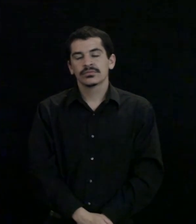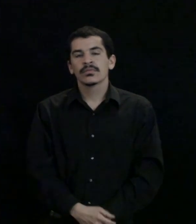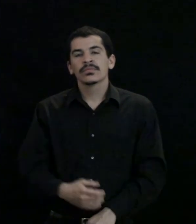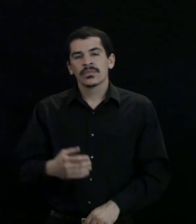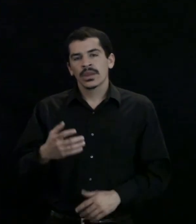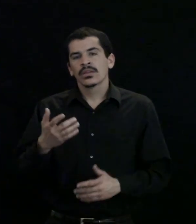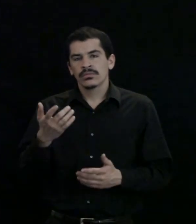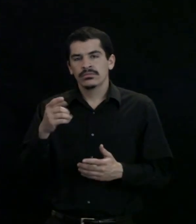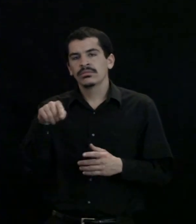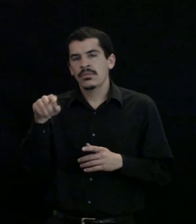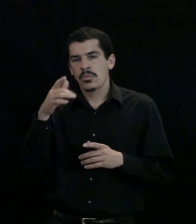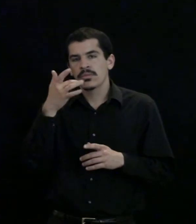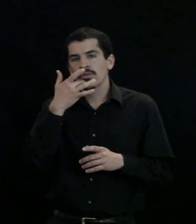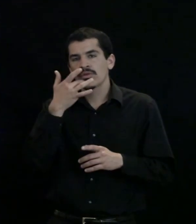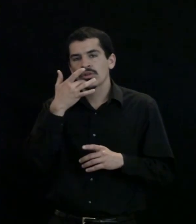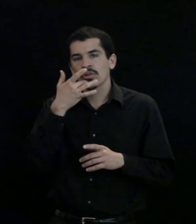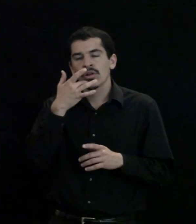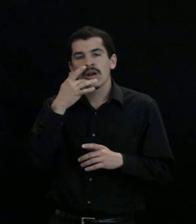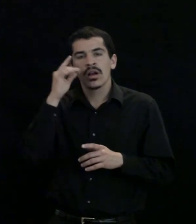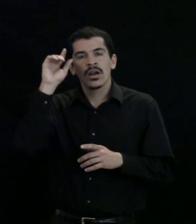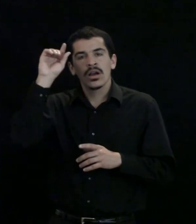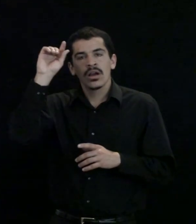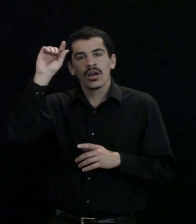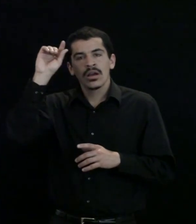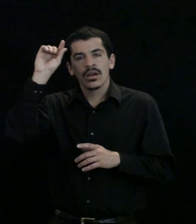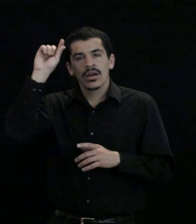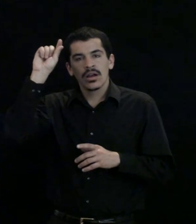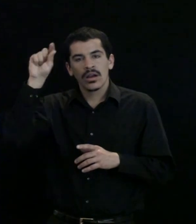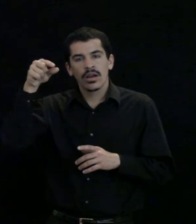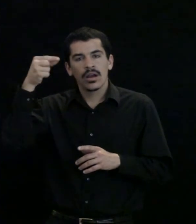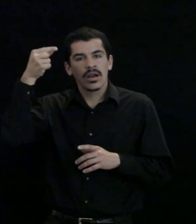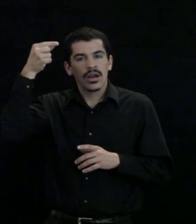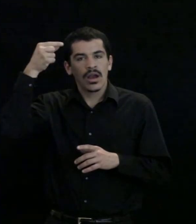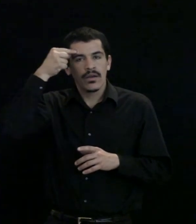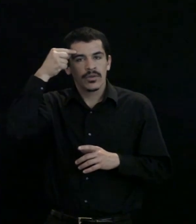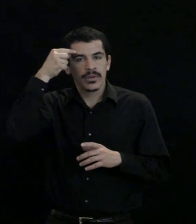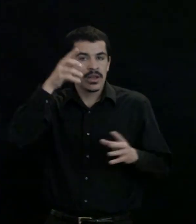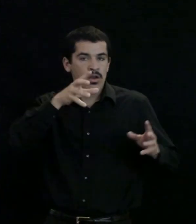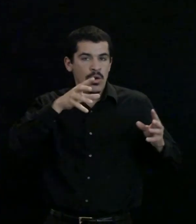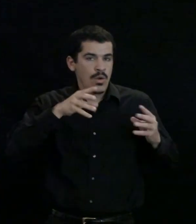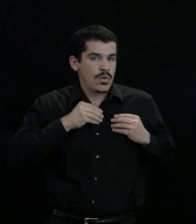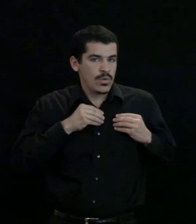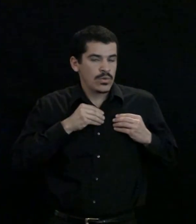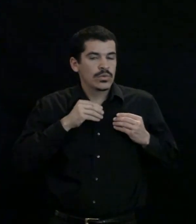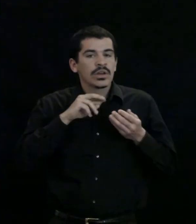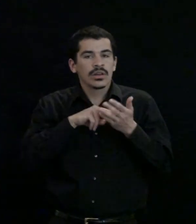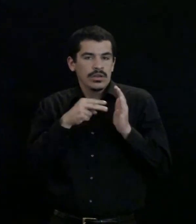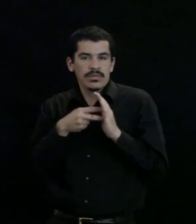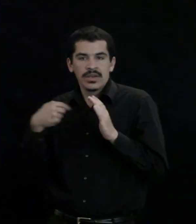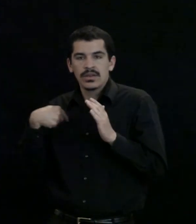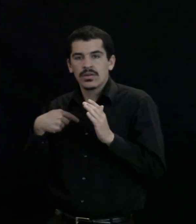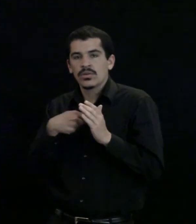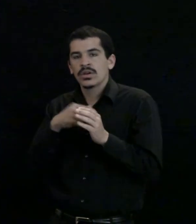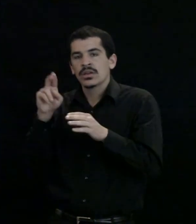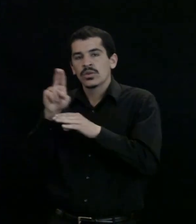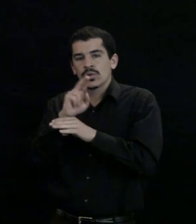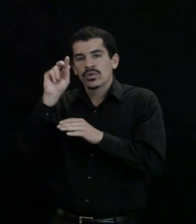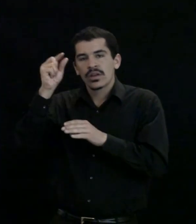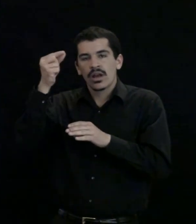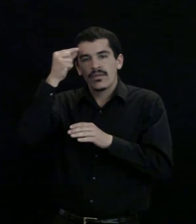Prefer publicly owned, to use public funds for development.